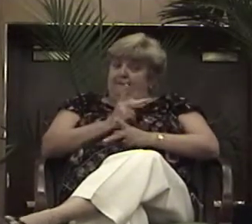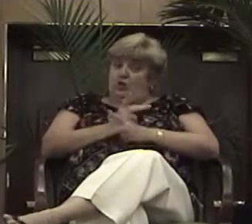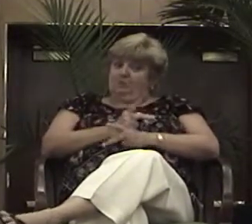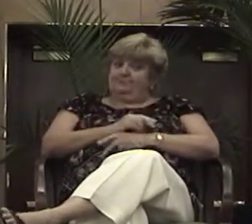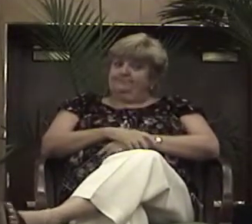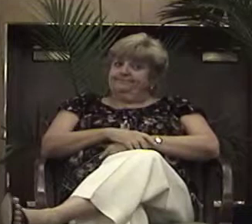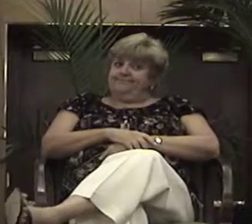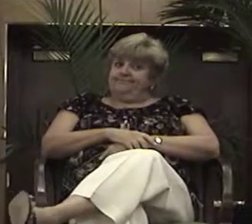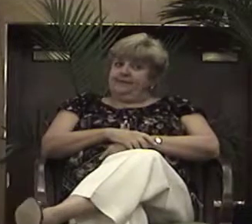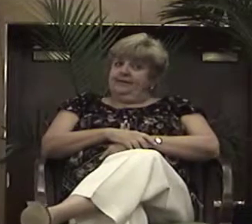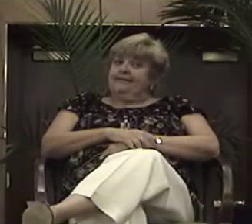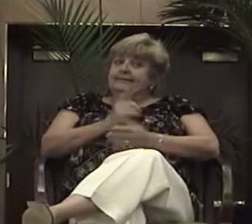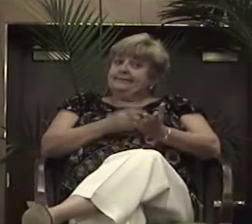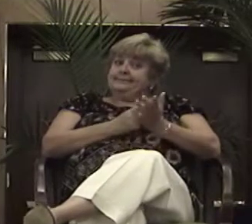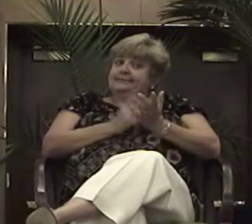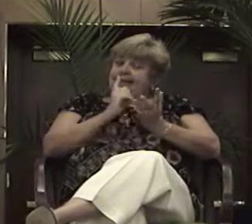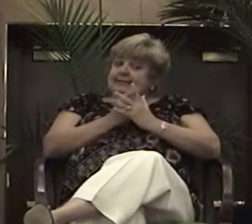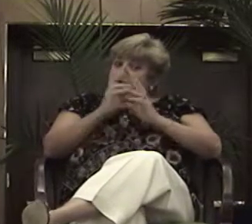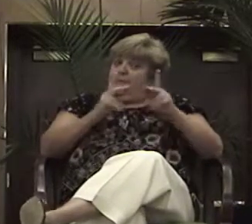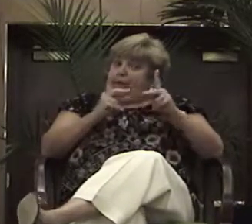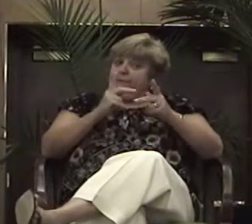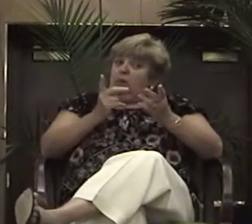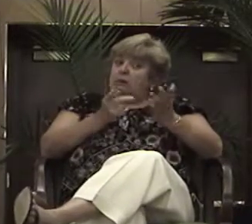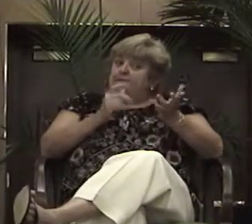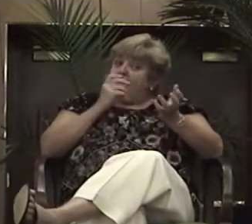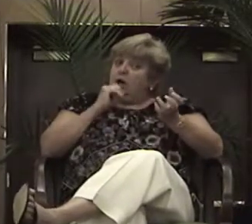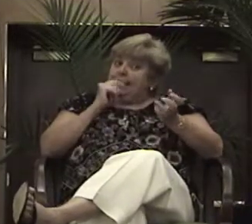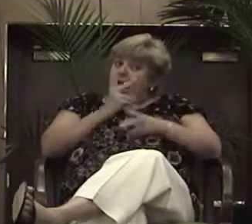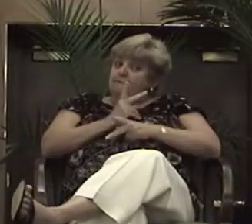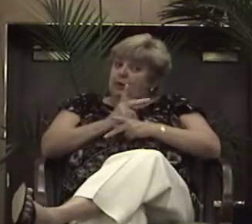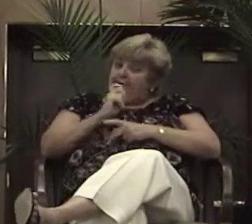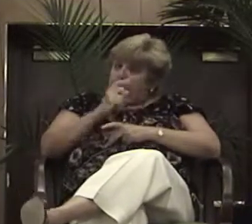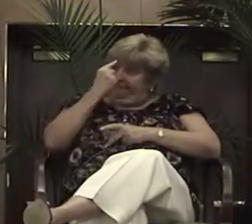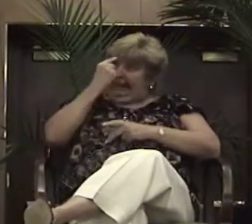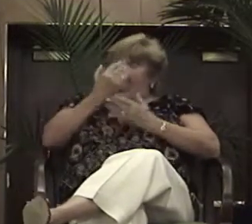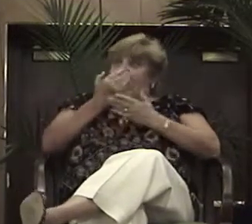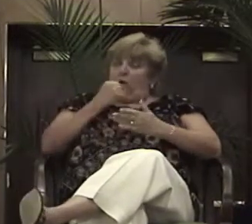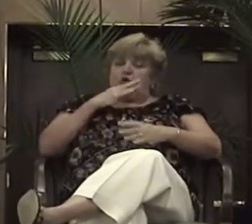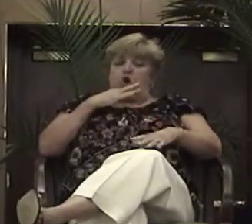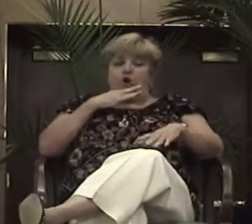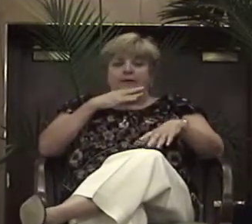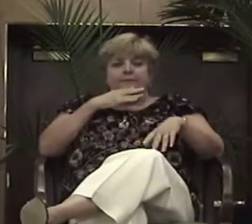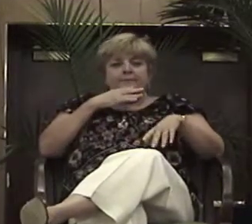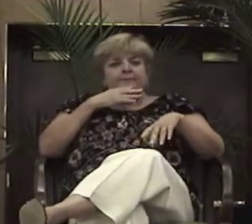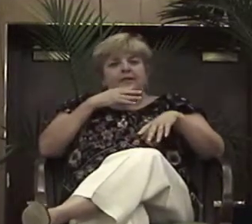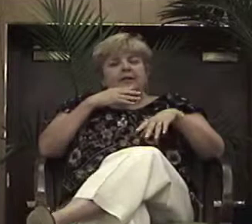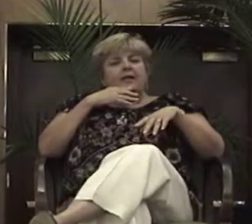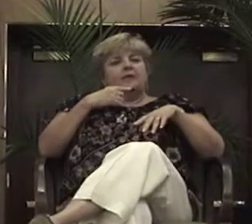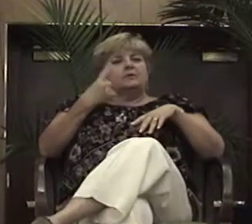We don't learn, little gal I was speaking, and I got a couple here today that come down to spend 2 days with